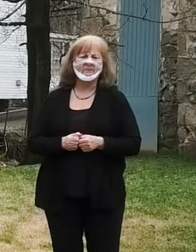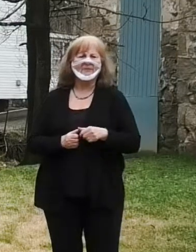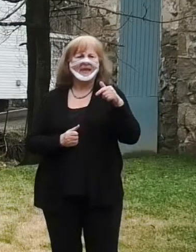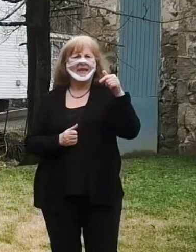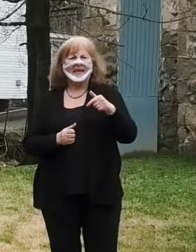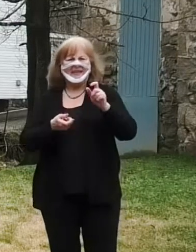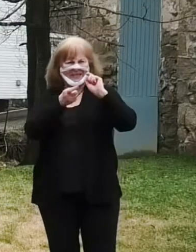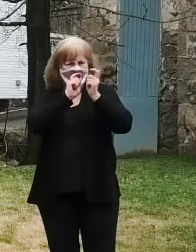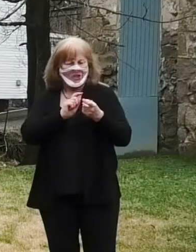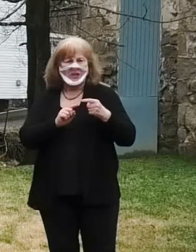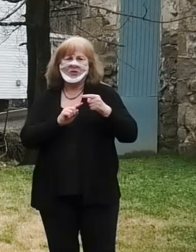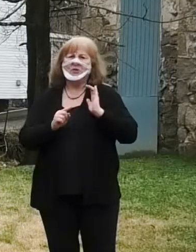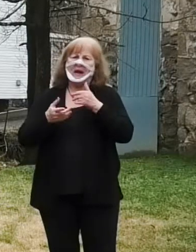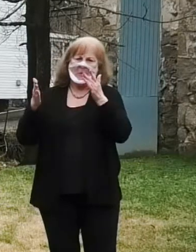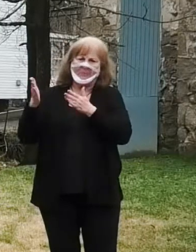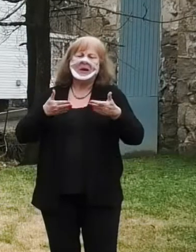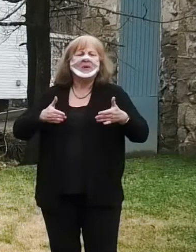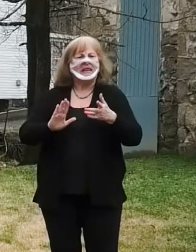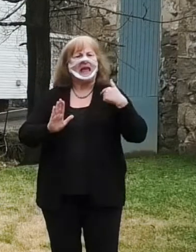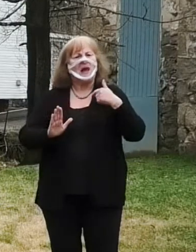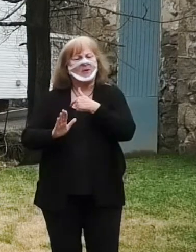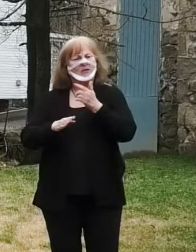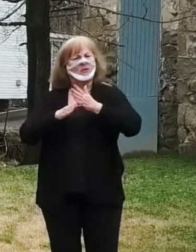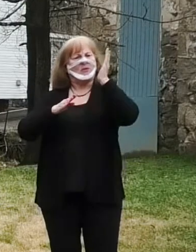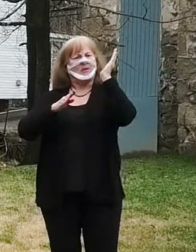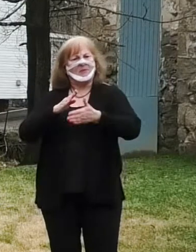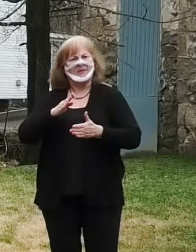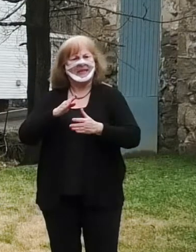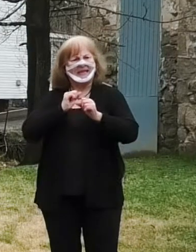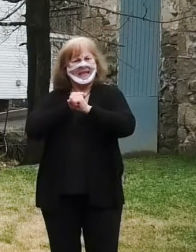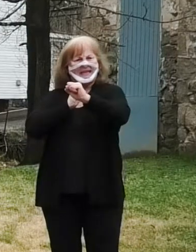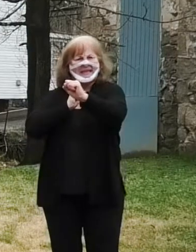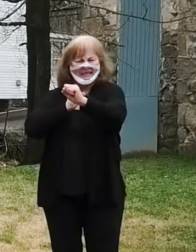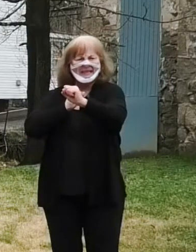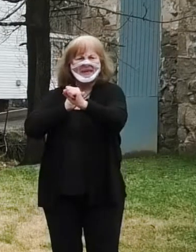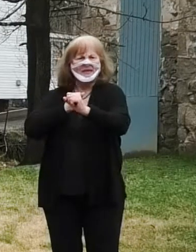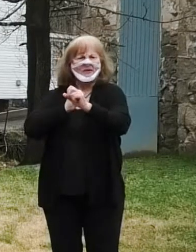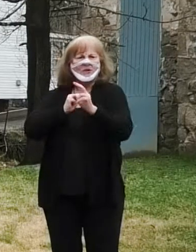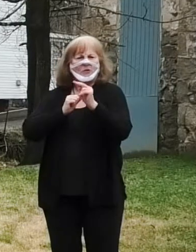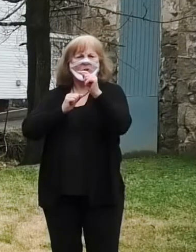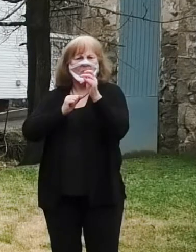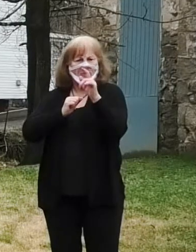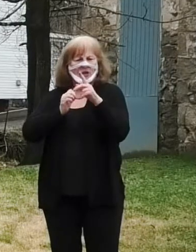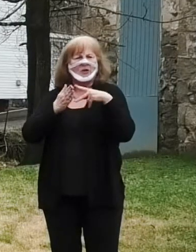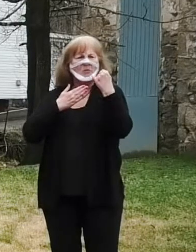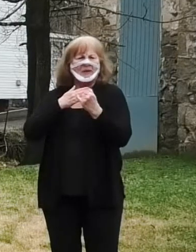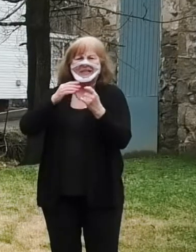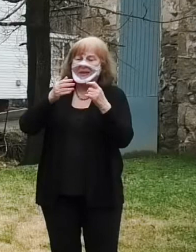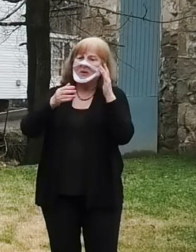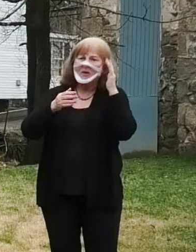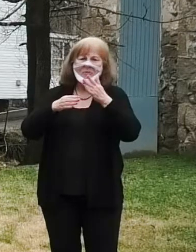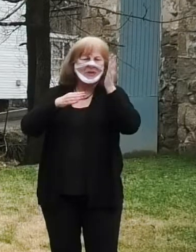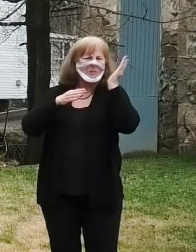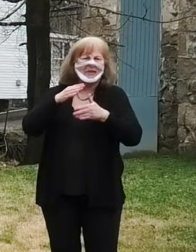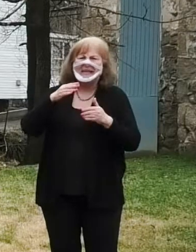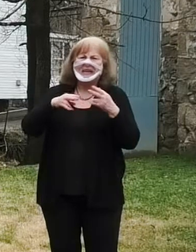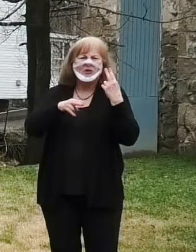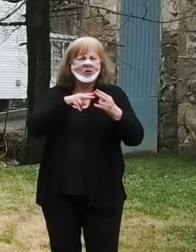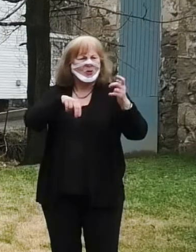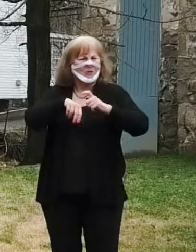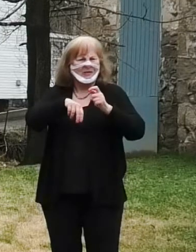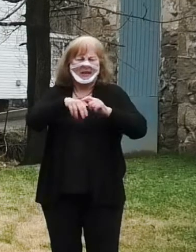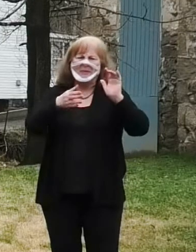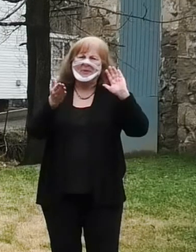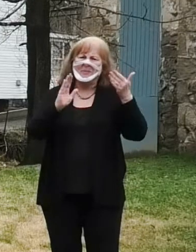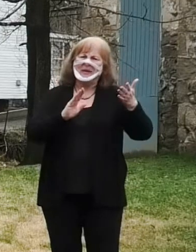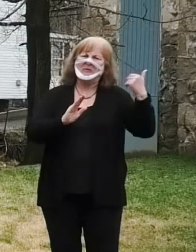This revision to our plan will allow us to complete the extended North Tunnel project in less time than it would have taken